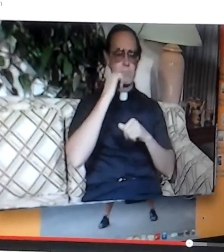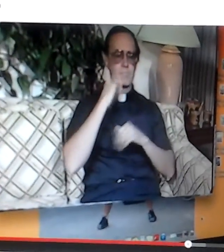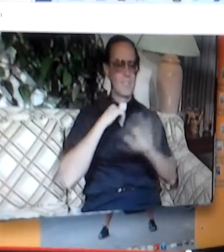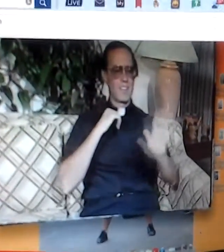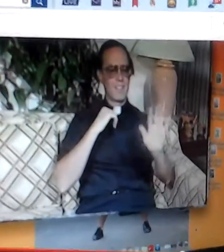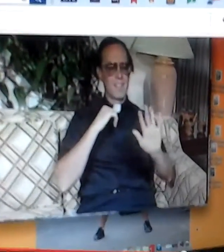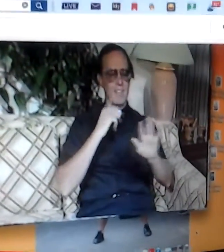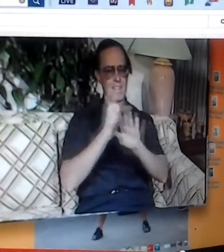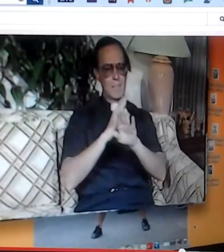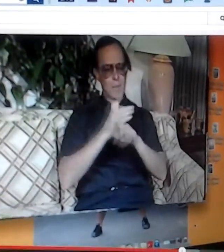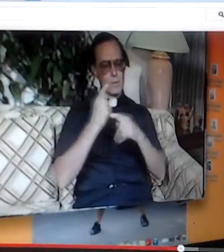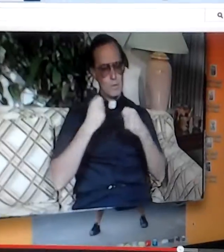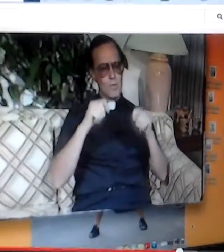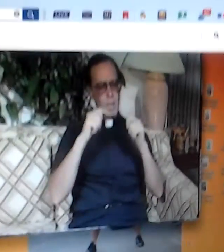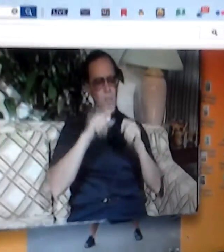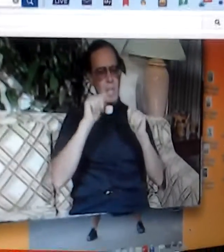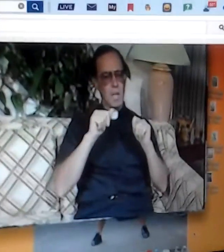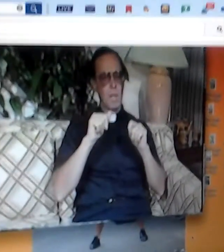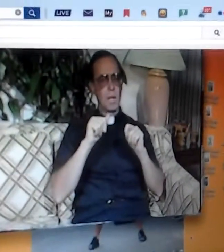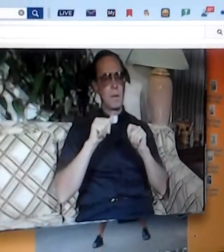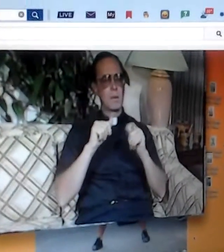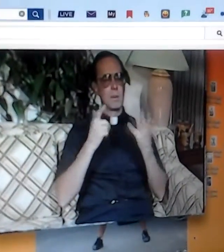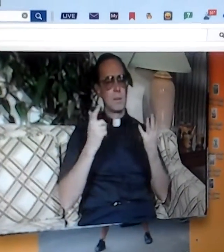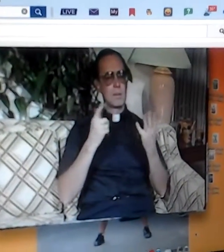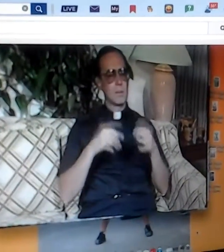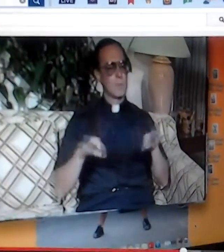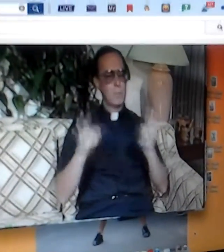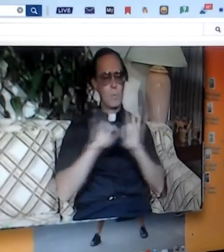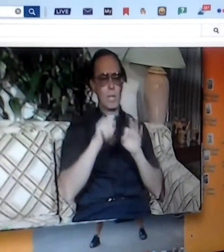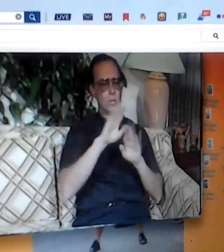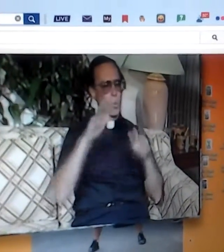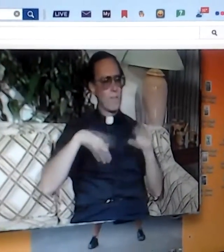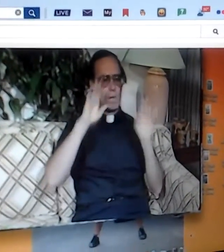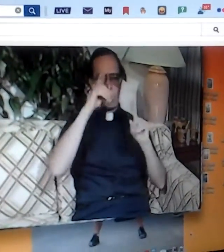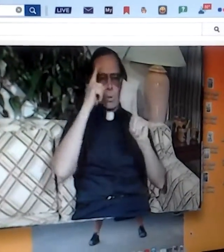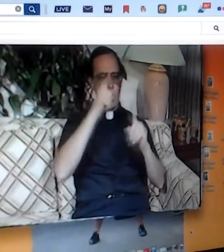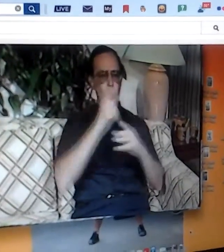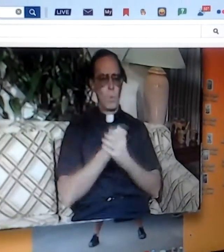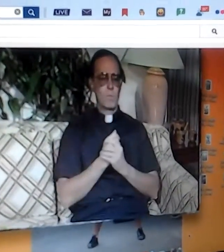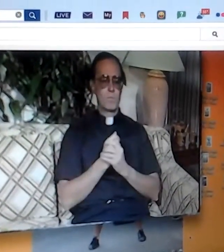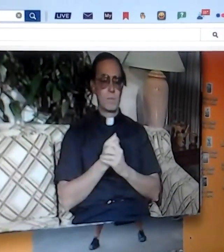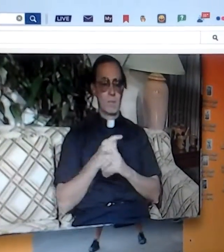At one point I felt like giving up. Someone come to me and felt like giving up.